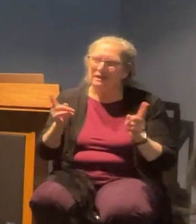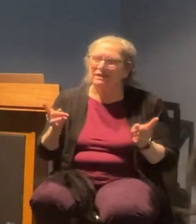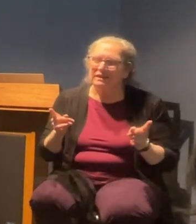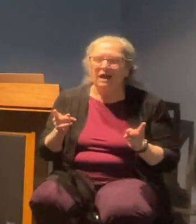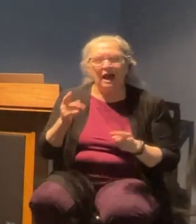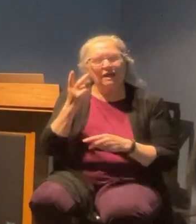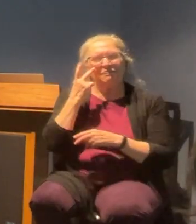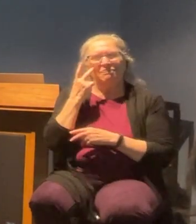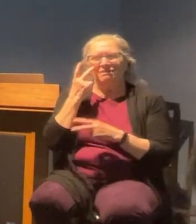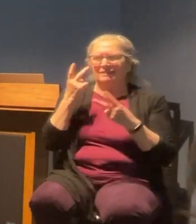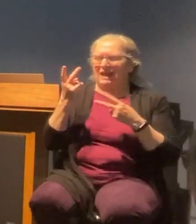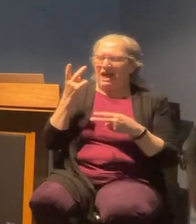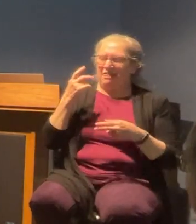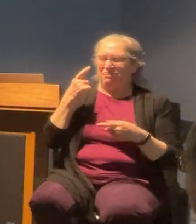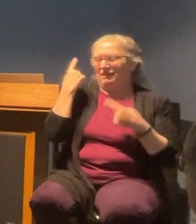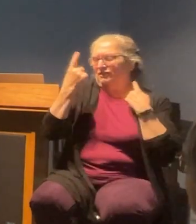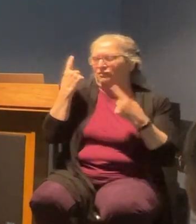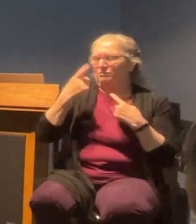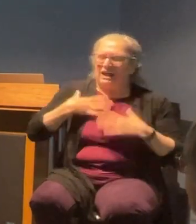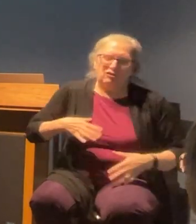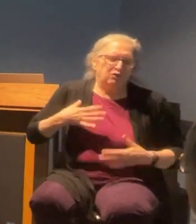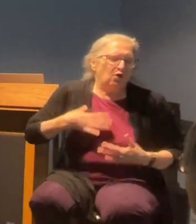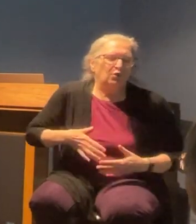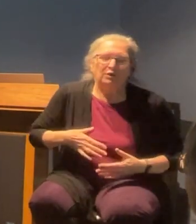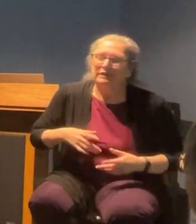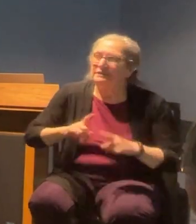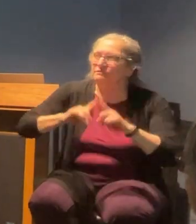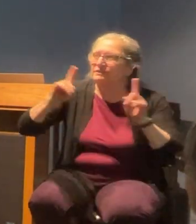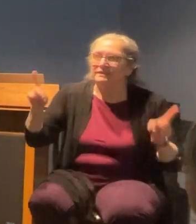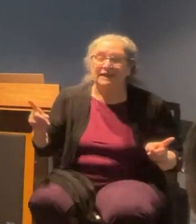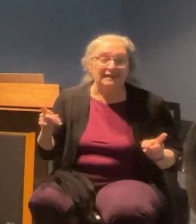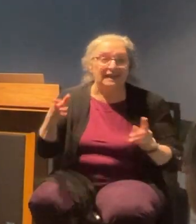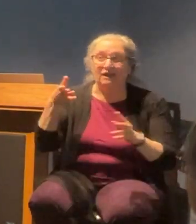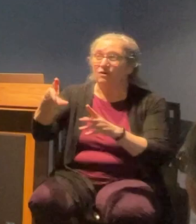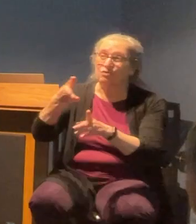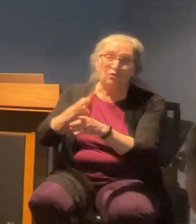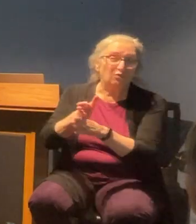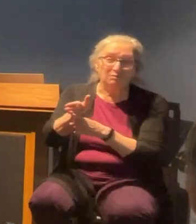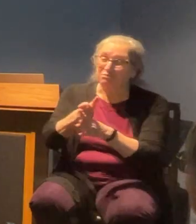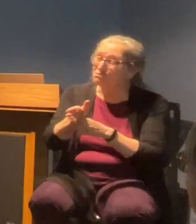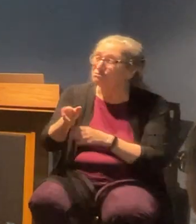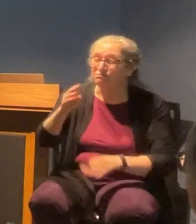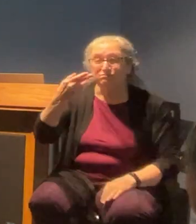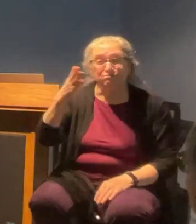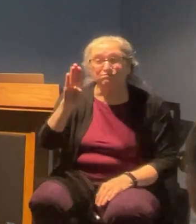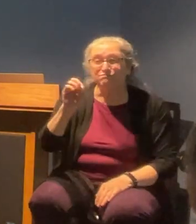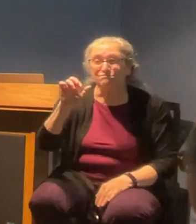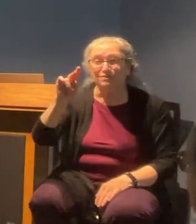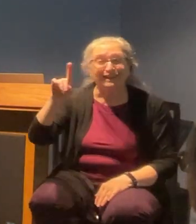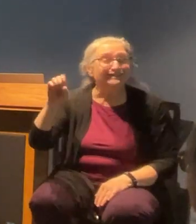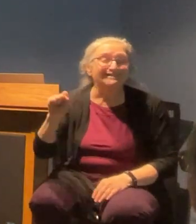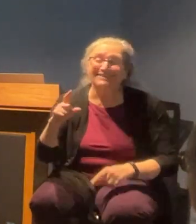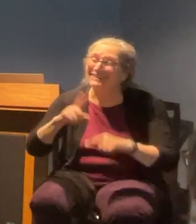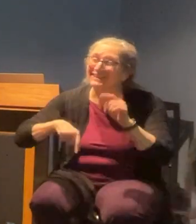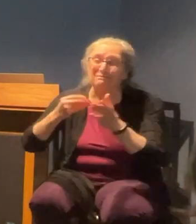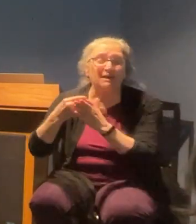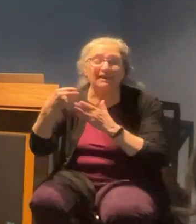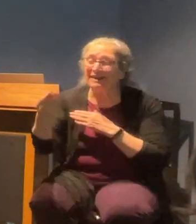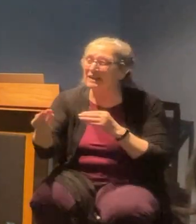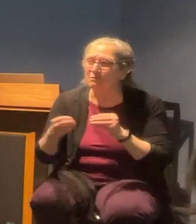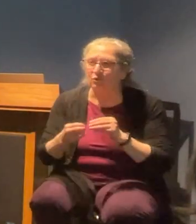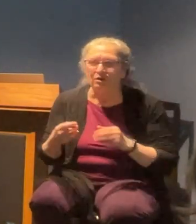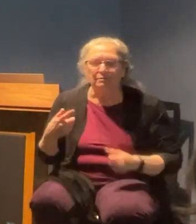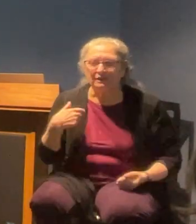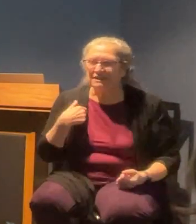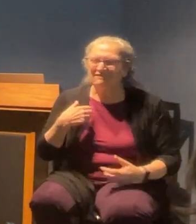different, and I can't wear almost anything by those brands anymore, because I full with rage